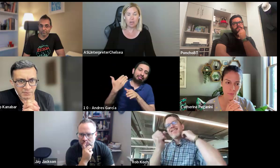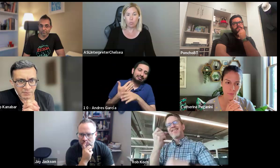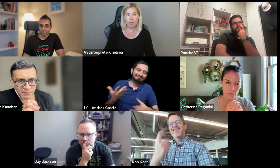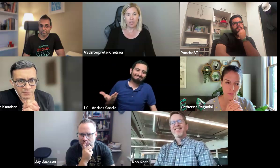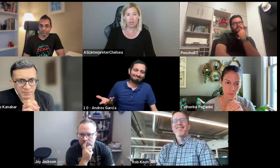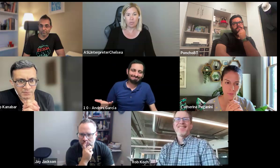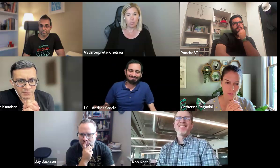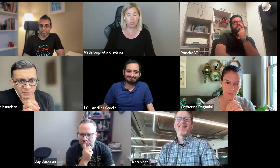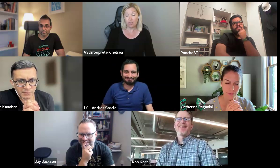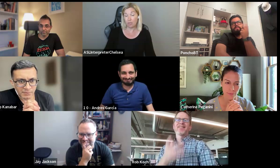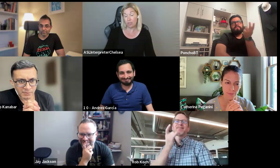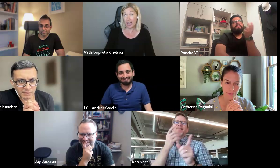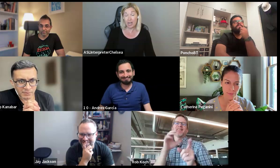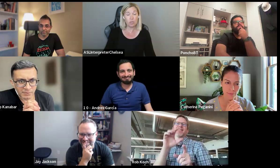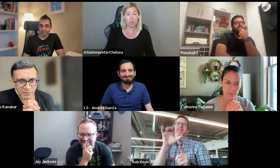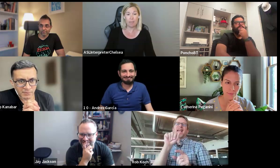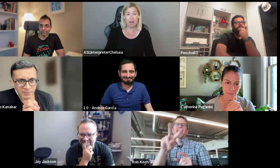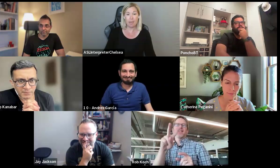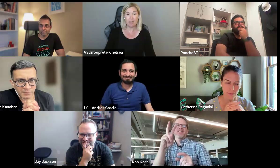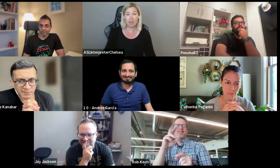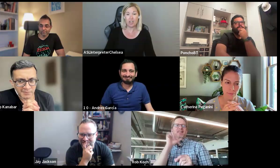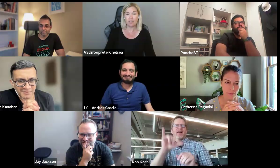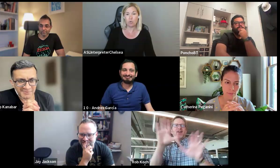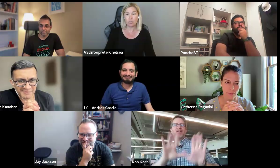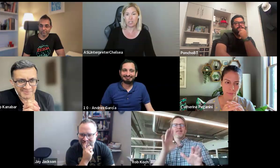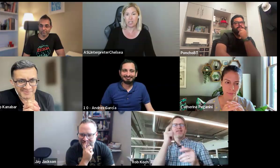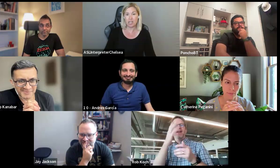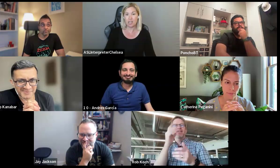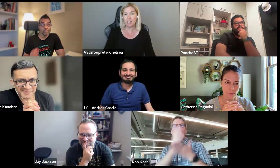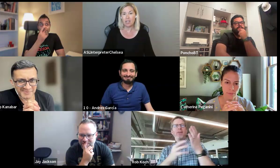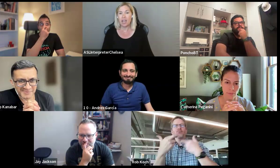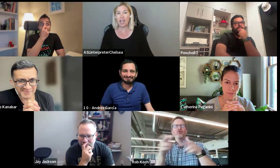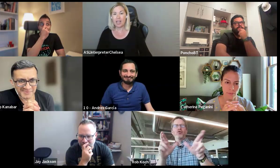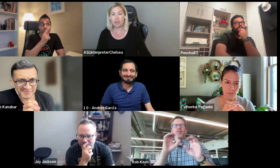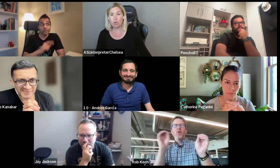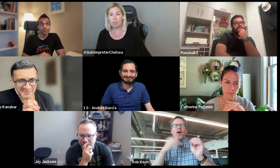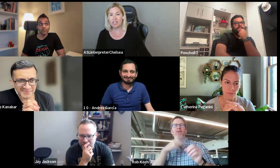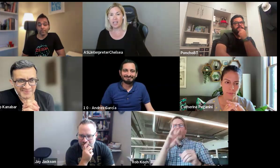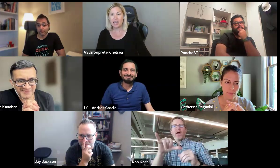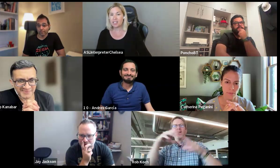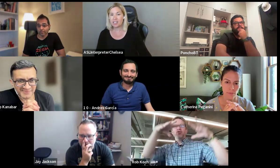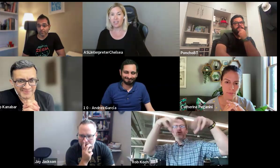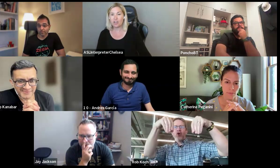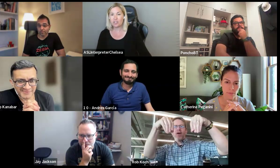lighting with the lighting was really bad. It made it very difficult to see. And Rob is saying, yes,